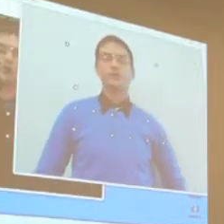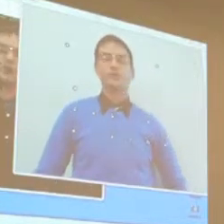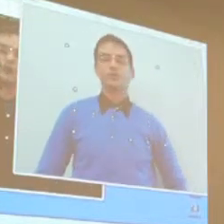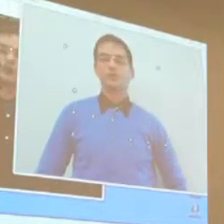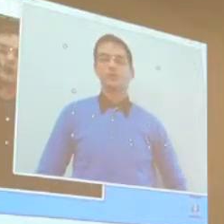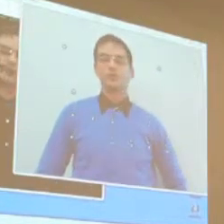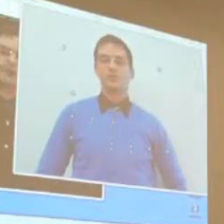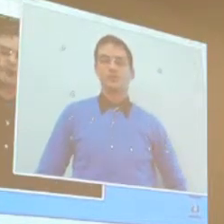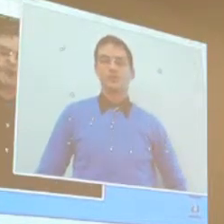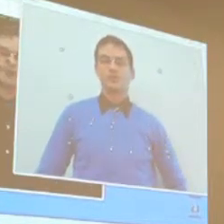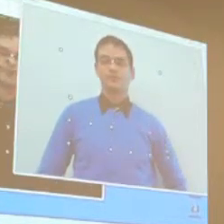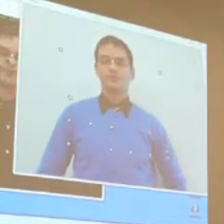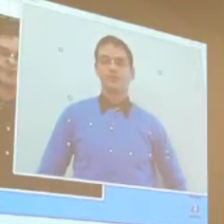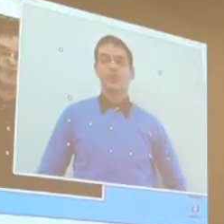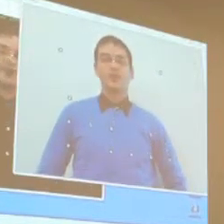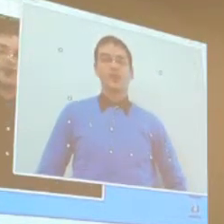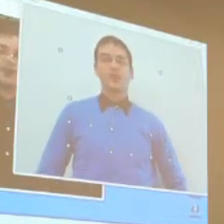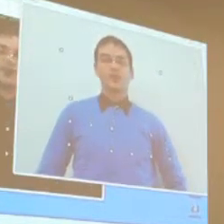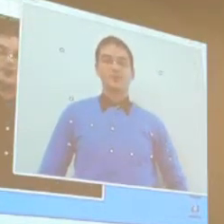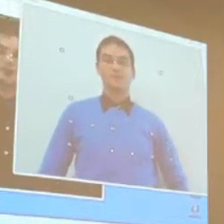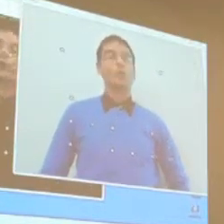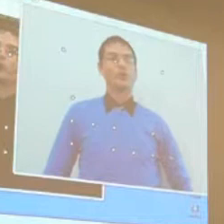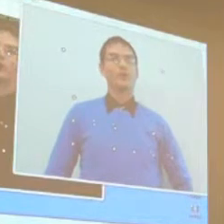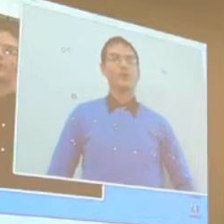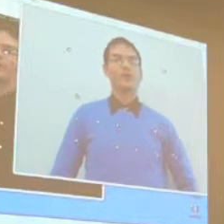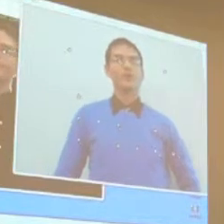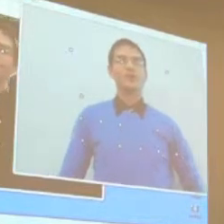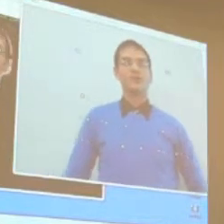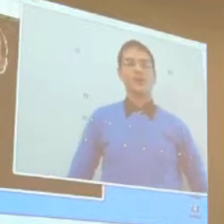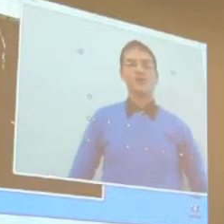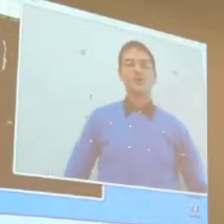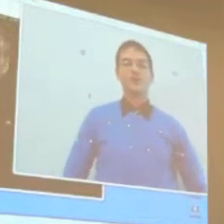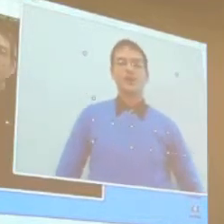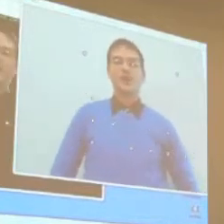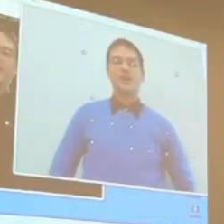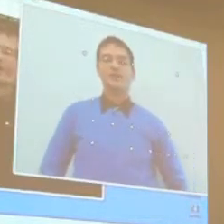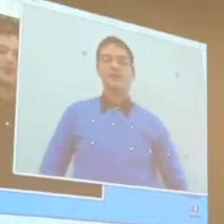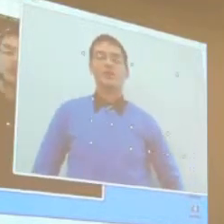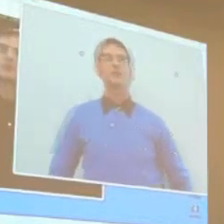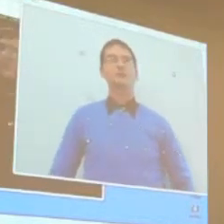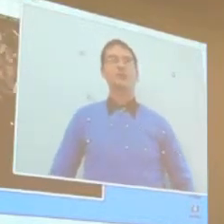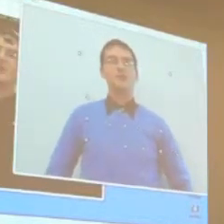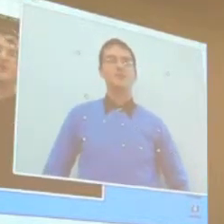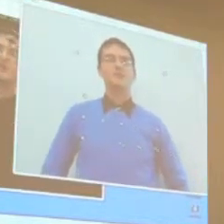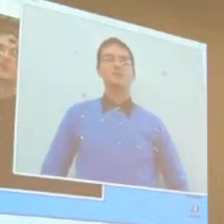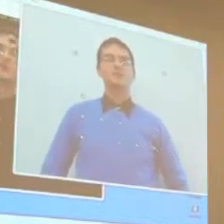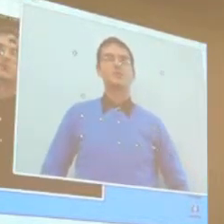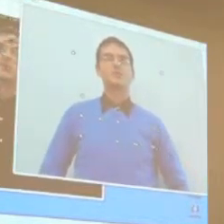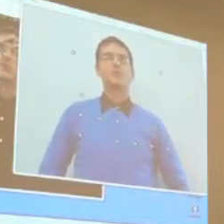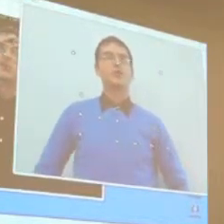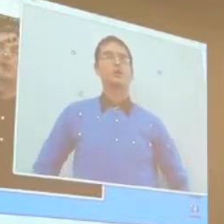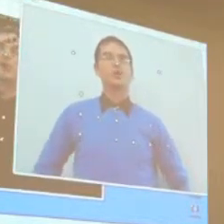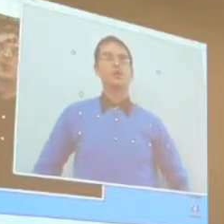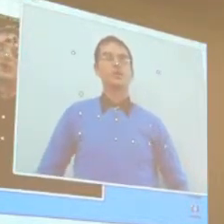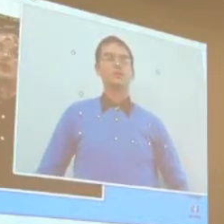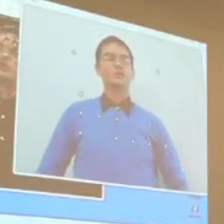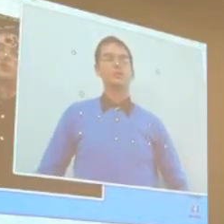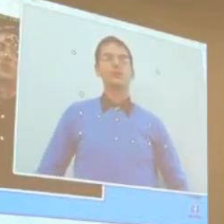look across like that it gets even more complicated when you add in the concepts of tents which aren't really used in bsl